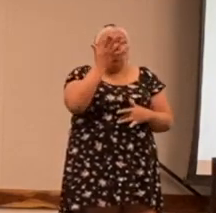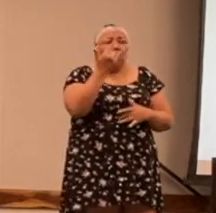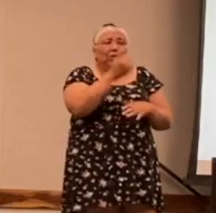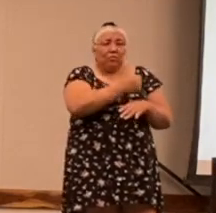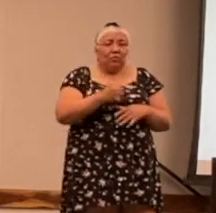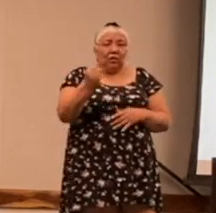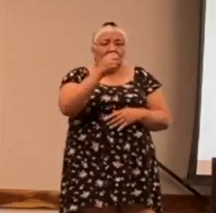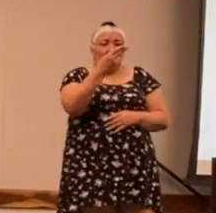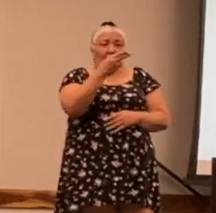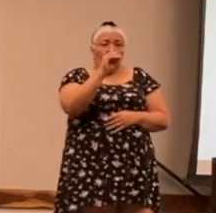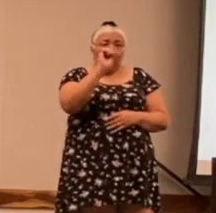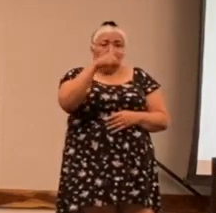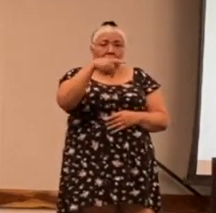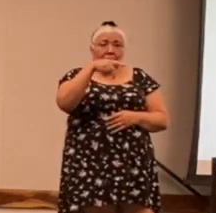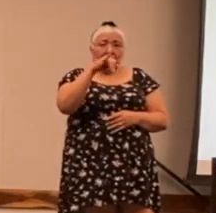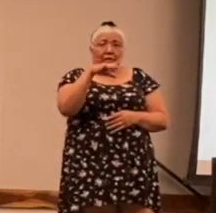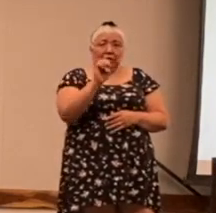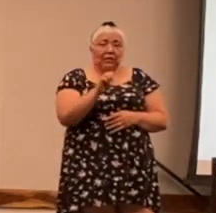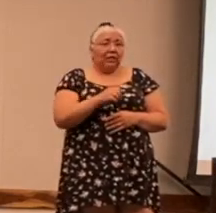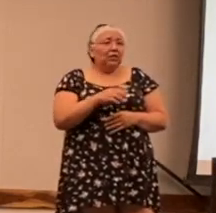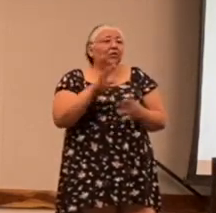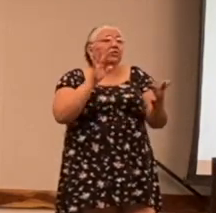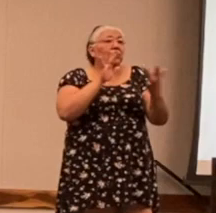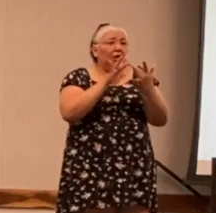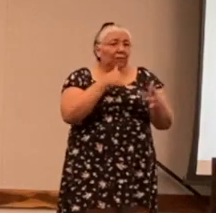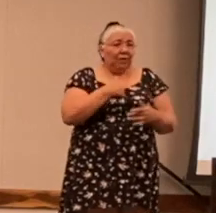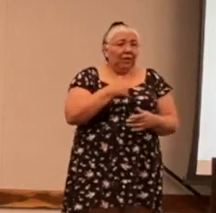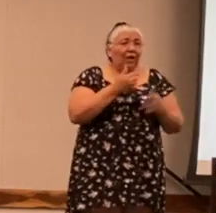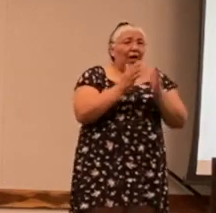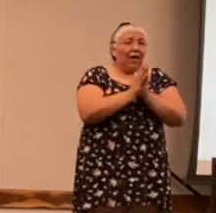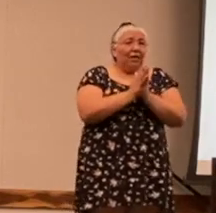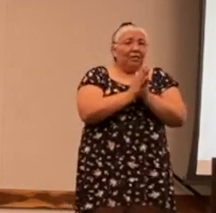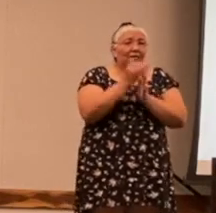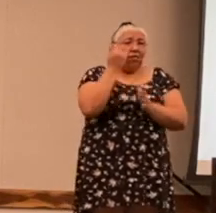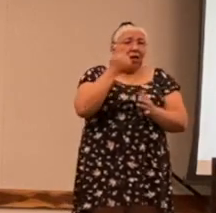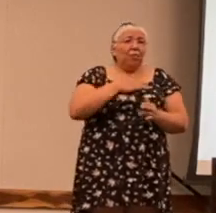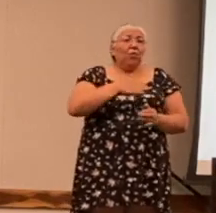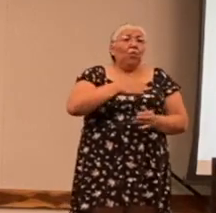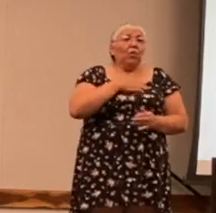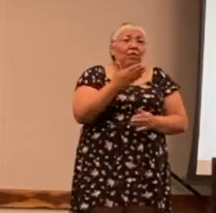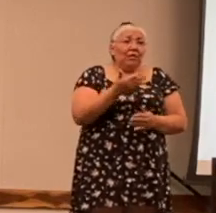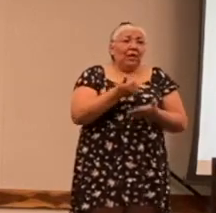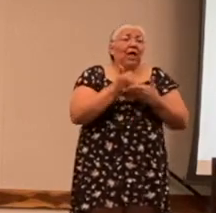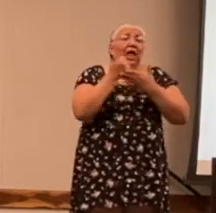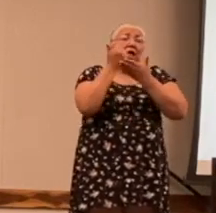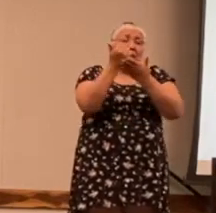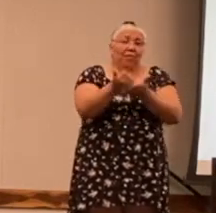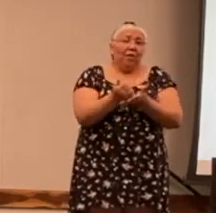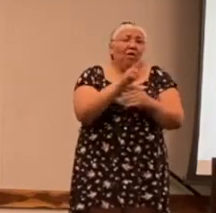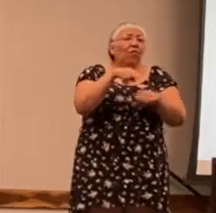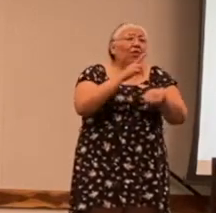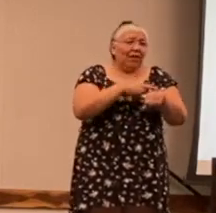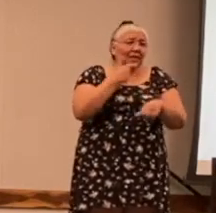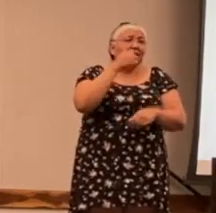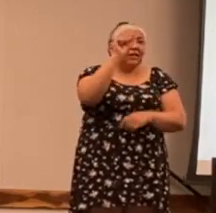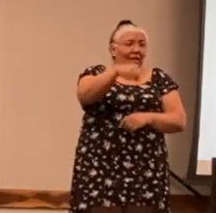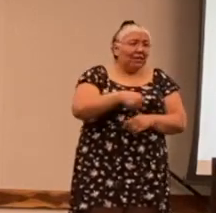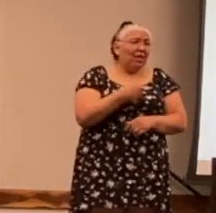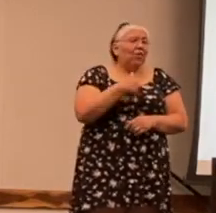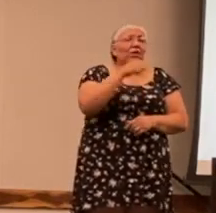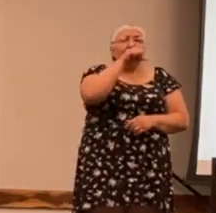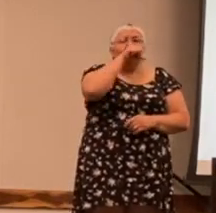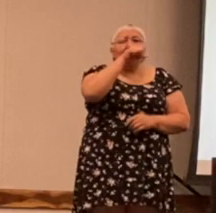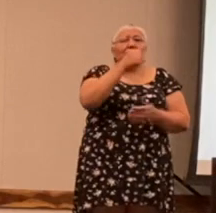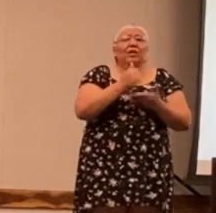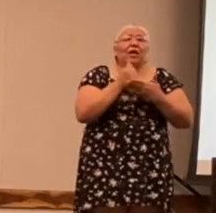in the hospice. And so she reached out to me and asked if I would be willing to help her. And of course I said, yes, I'd love to help you